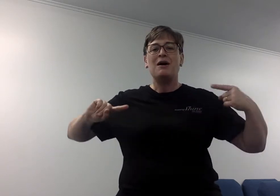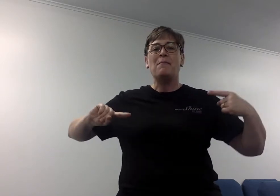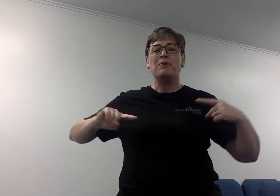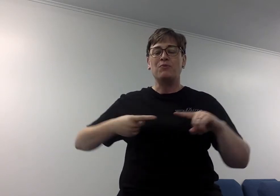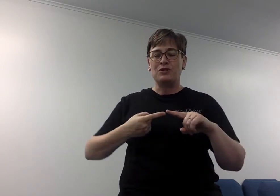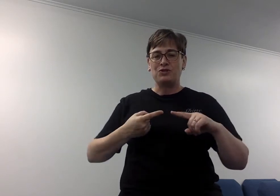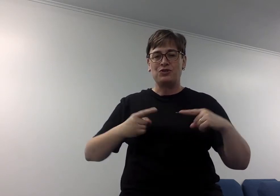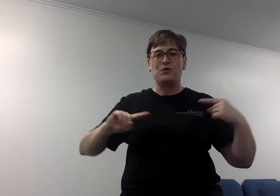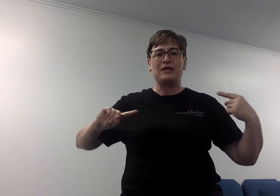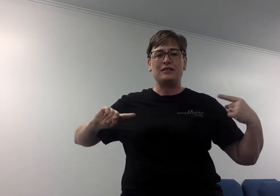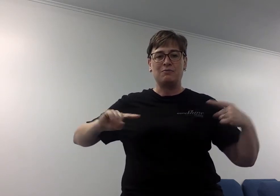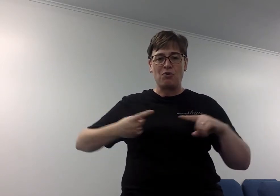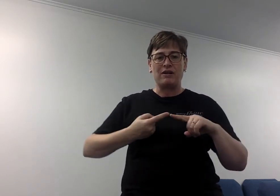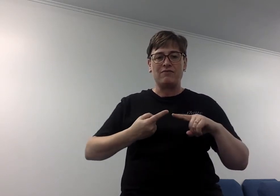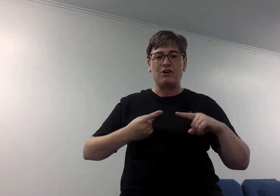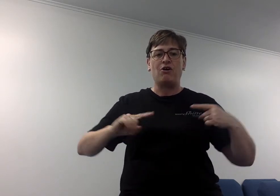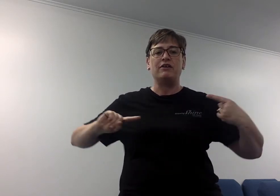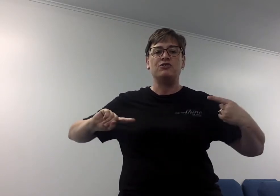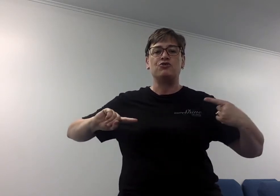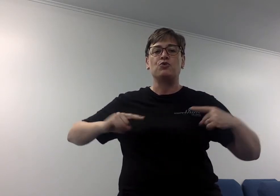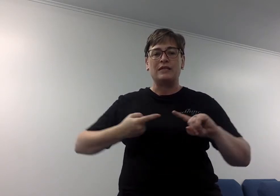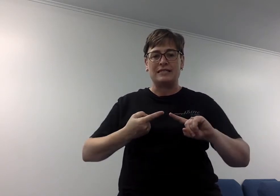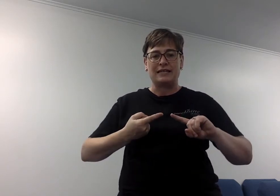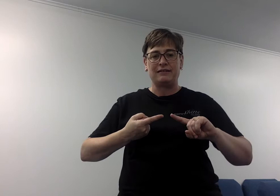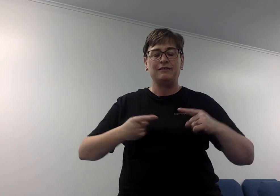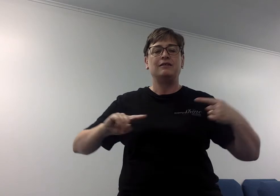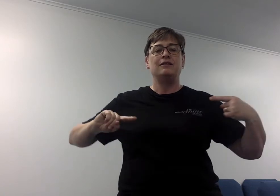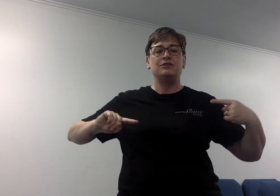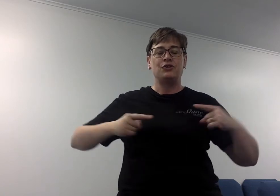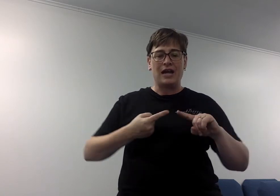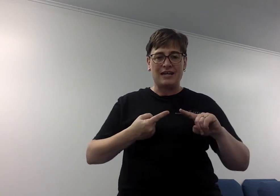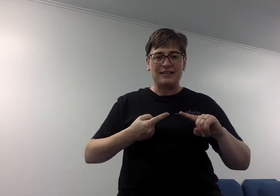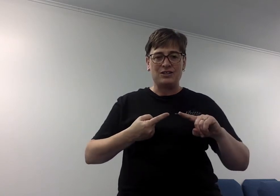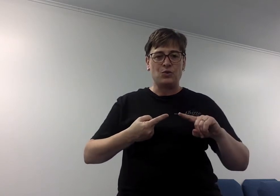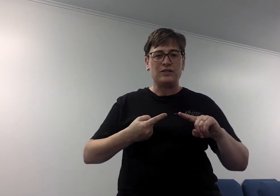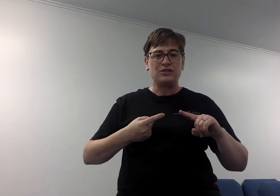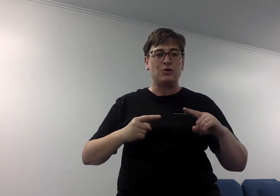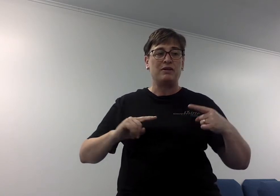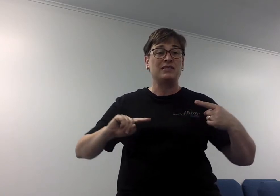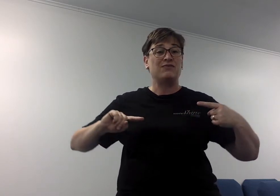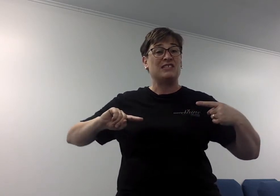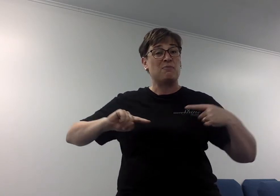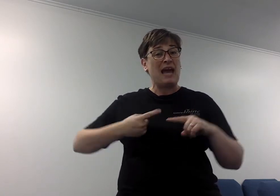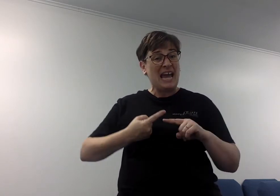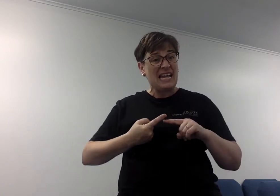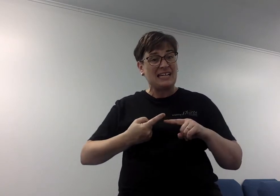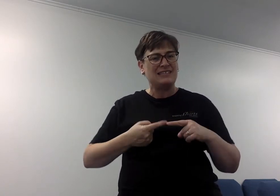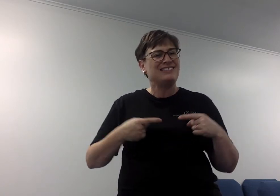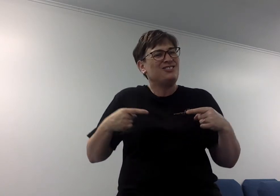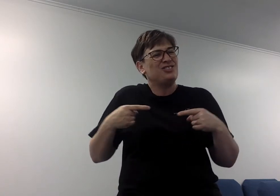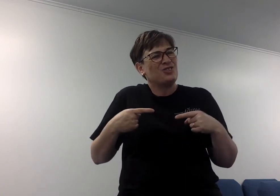But what you're doing, the point of it all, is you're twisting. So you're adding that twist to it, because if it's pain, it doesn't just